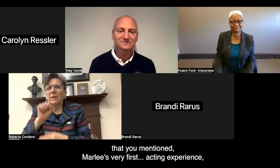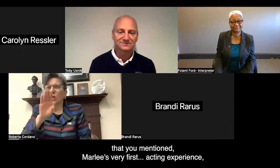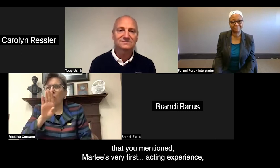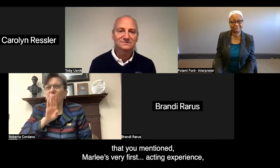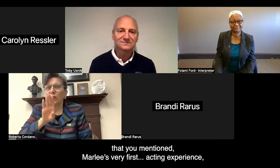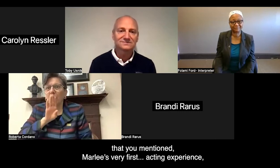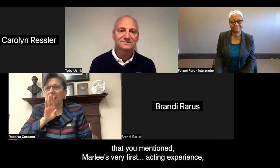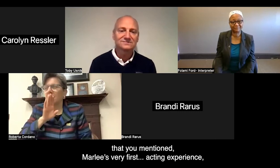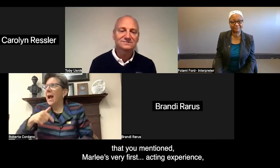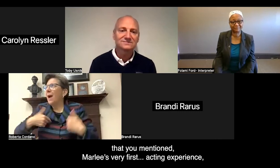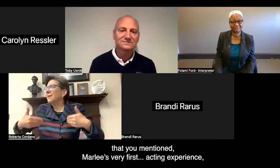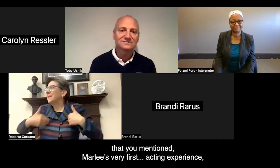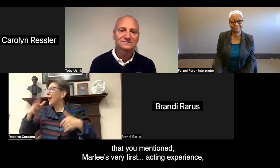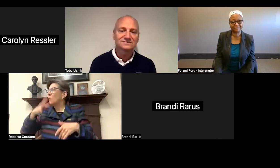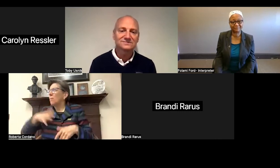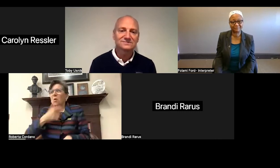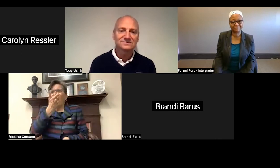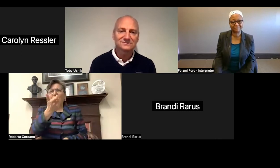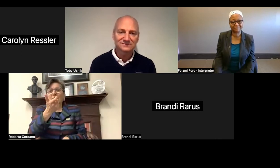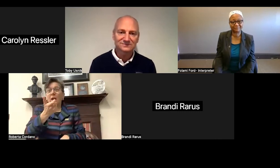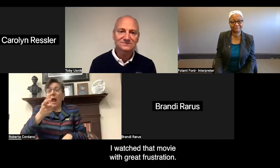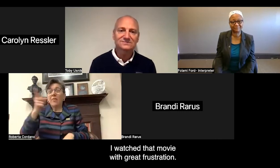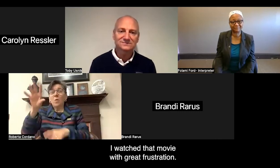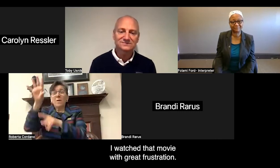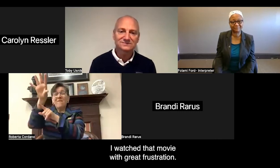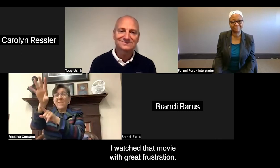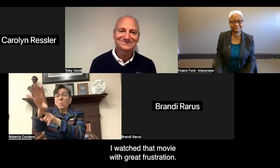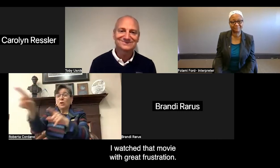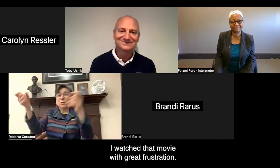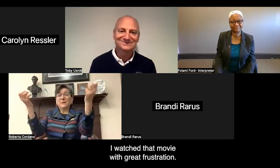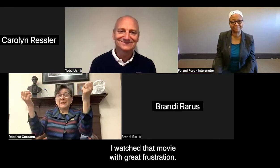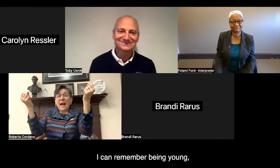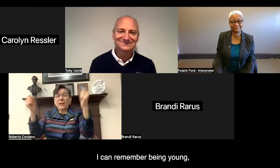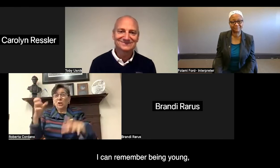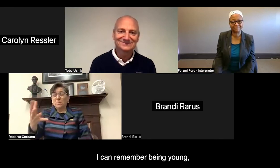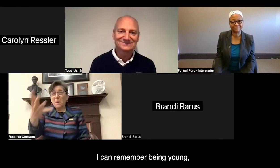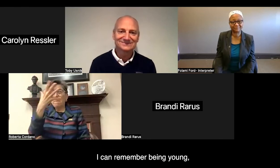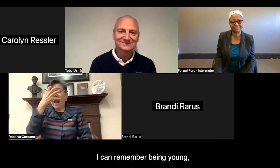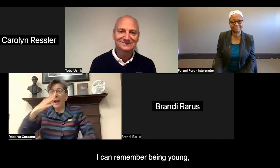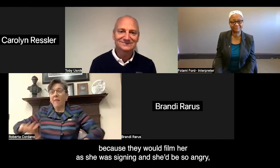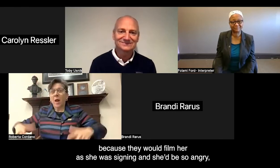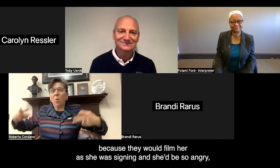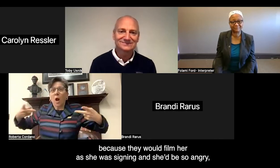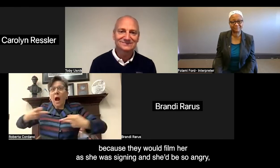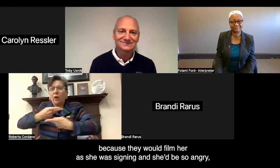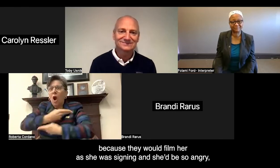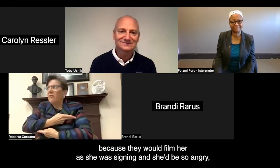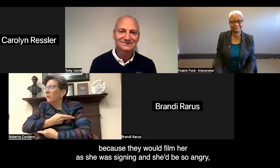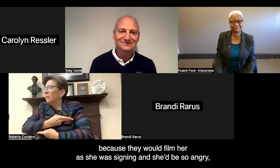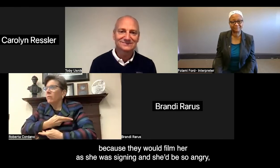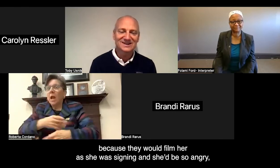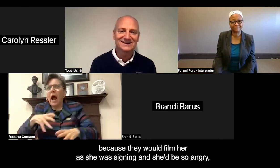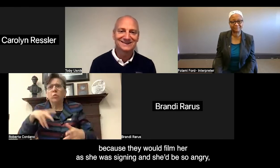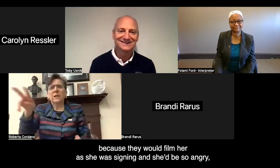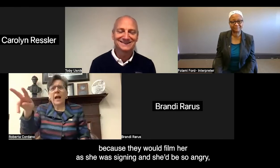experience, I watched that movie with great frustration. I can remember being young because they would film her as she was signing and she'd be so